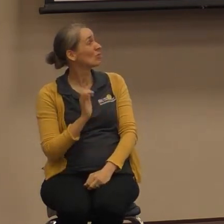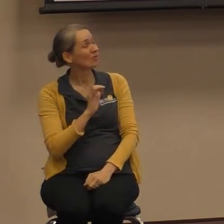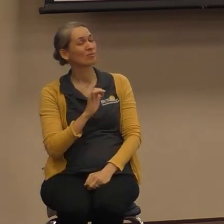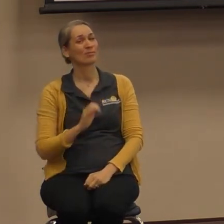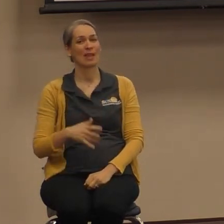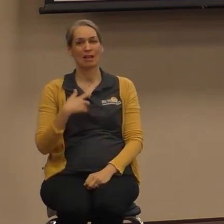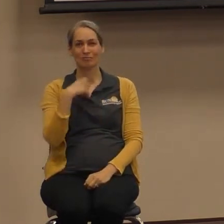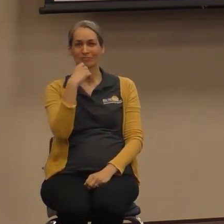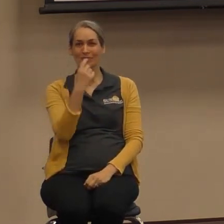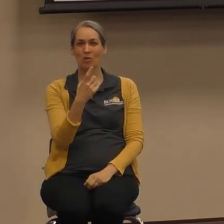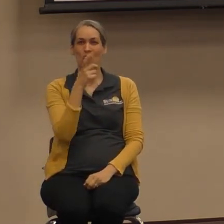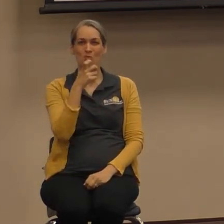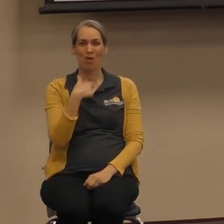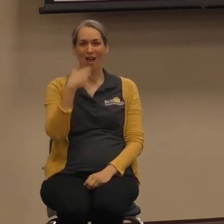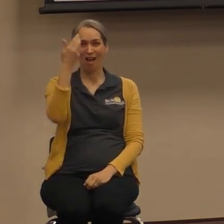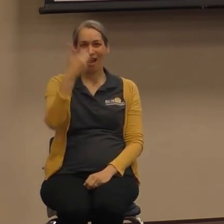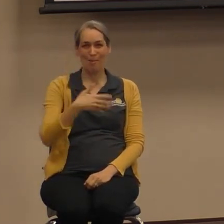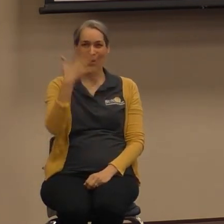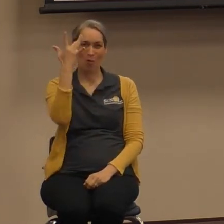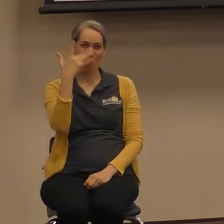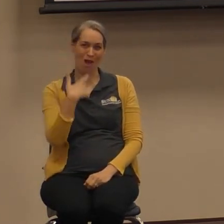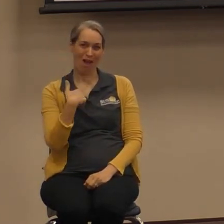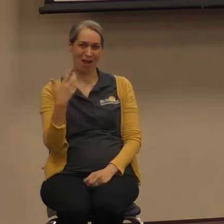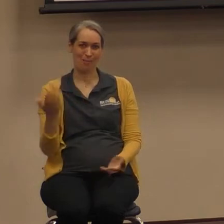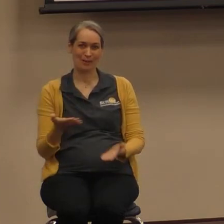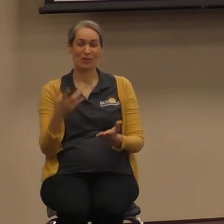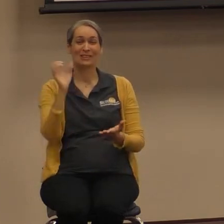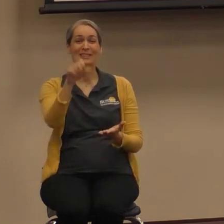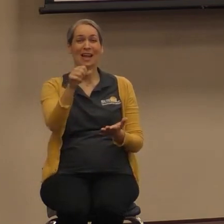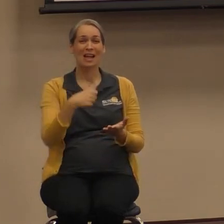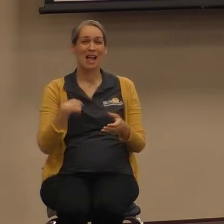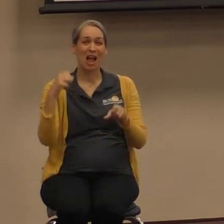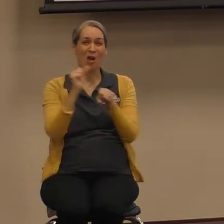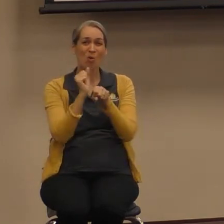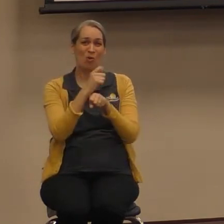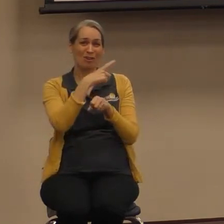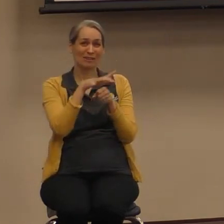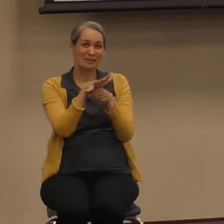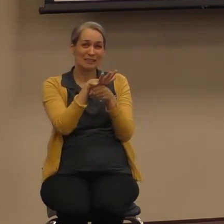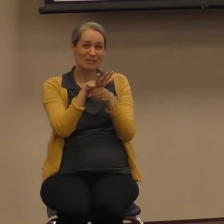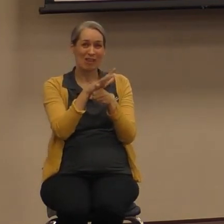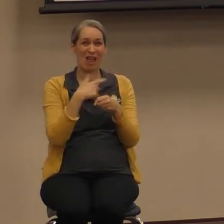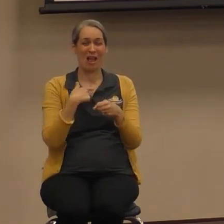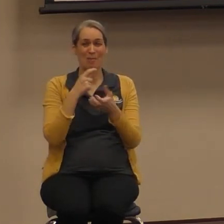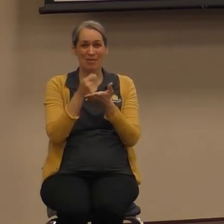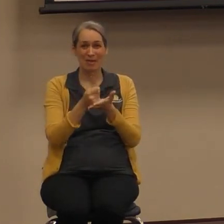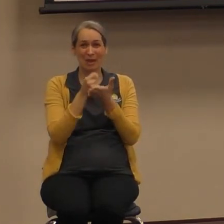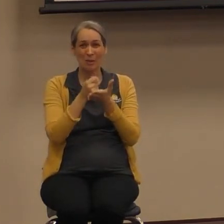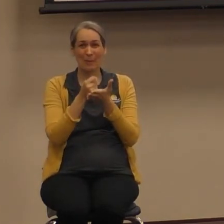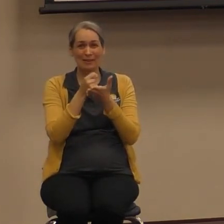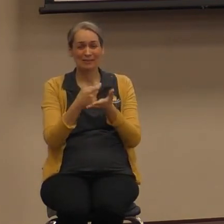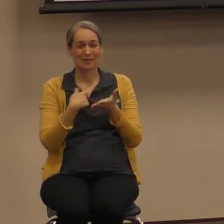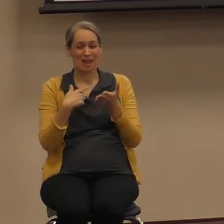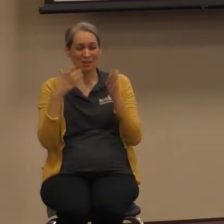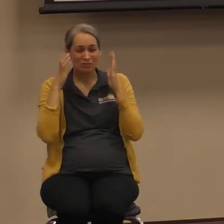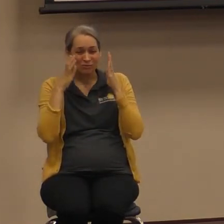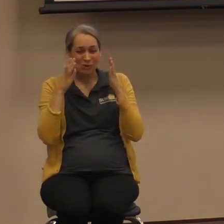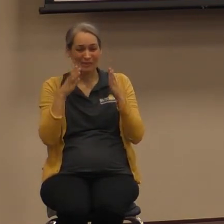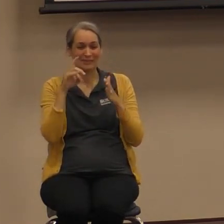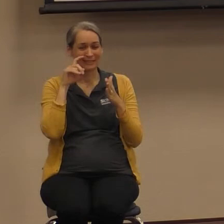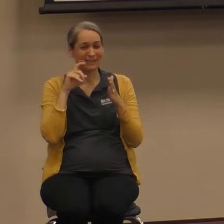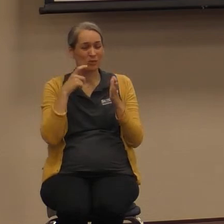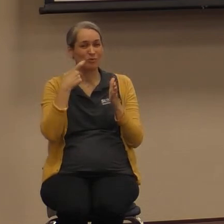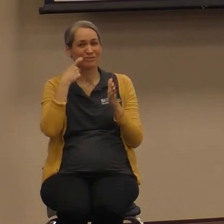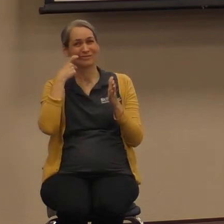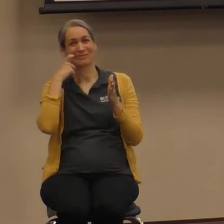Let me tell you a little bit about who I am, why I'm here. Yes, I work in this field. Yes, I'm a therapist. I specialize in sex addiction, but how did that come about? We